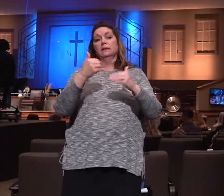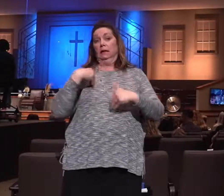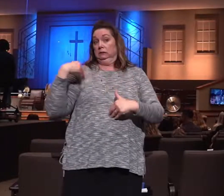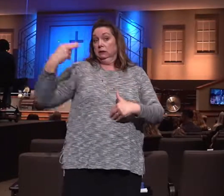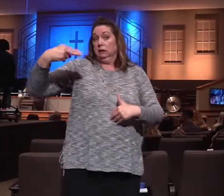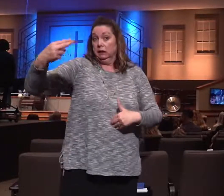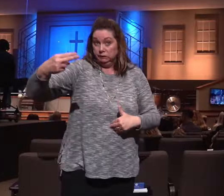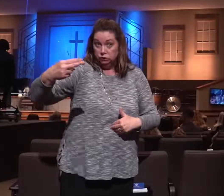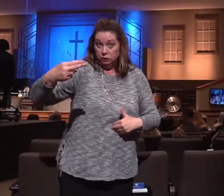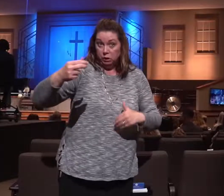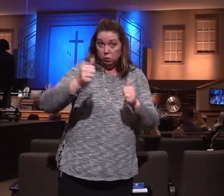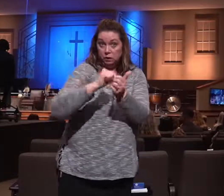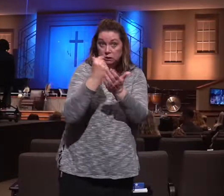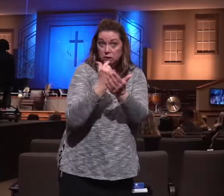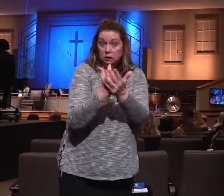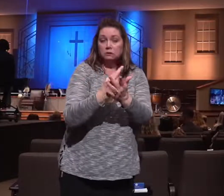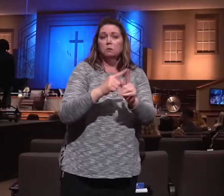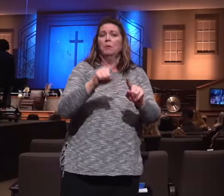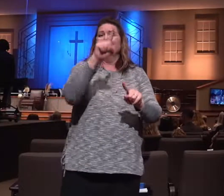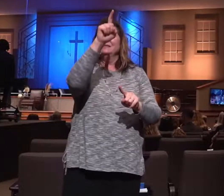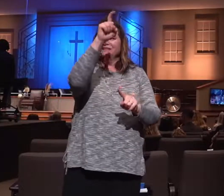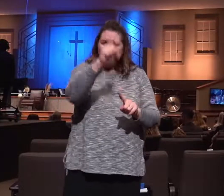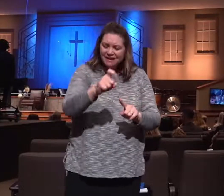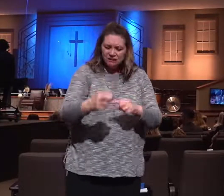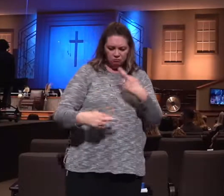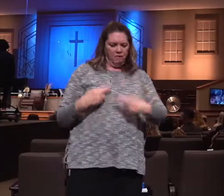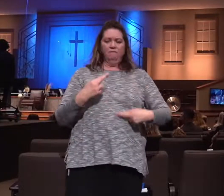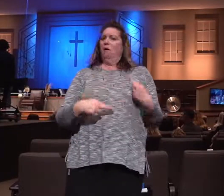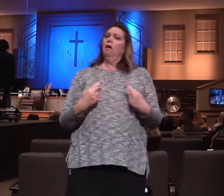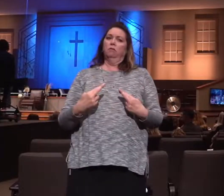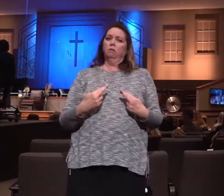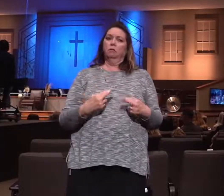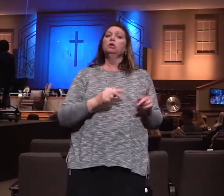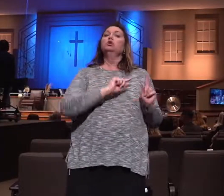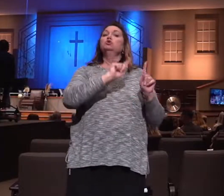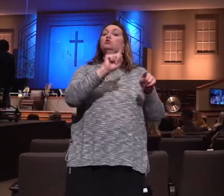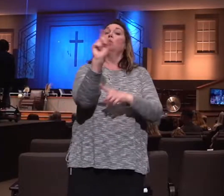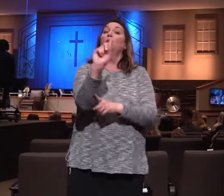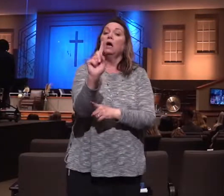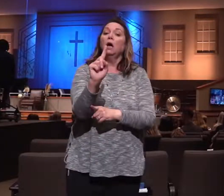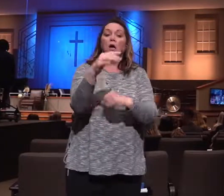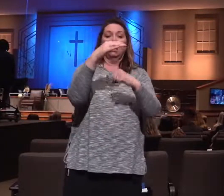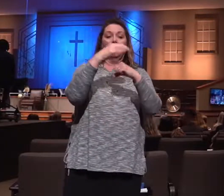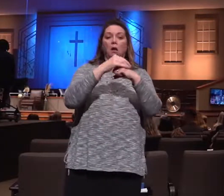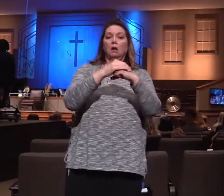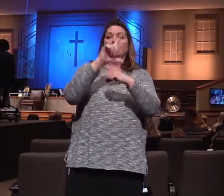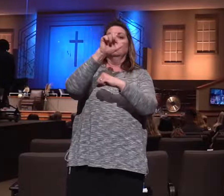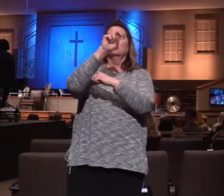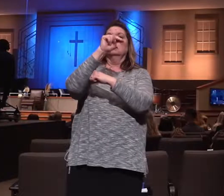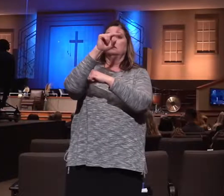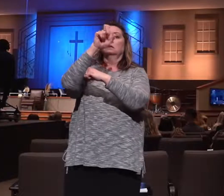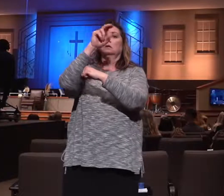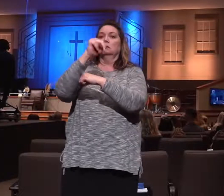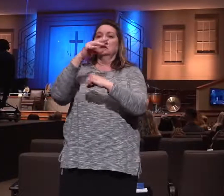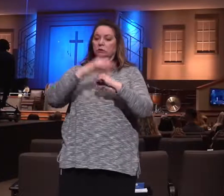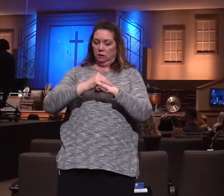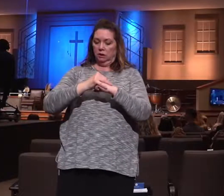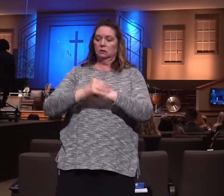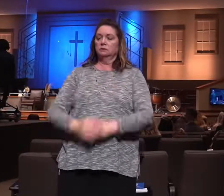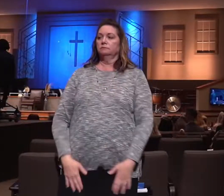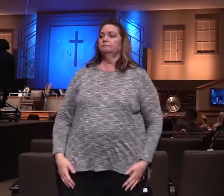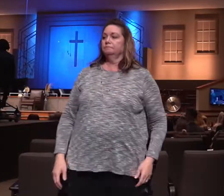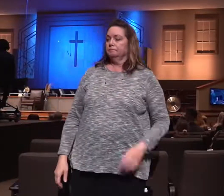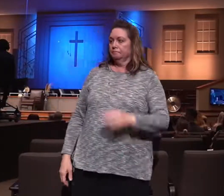revival, and going over to London, England. And we're glad you're in our conference, and let's welcome Brother Hendricks tonight.